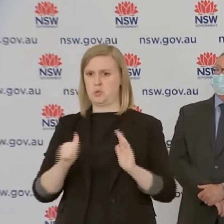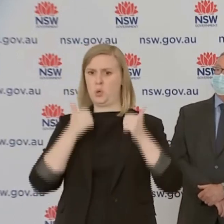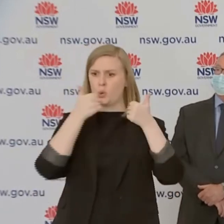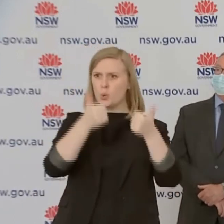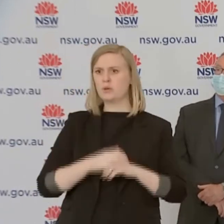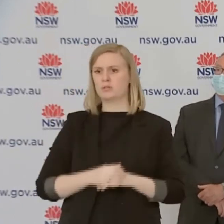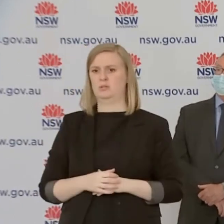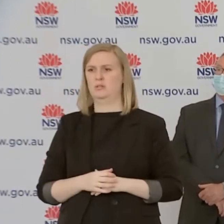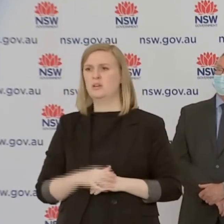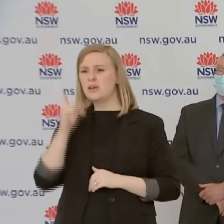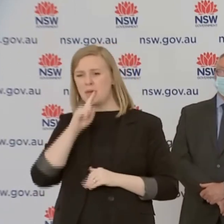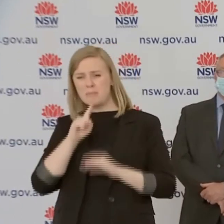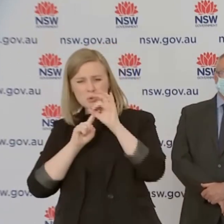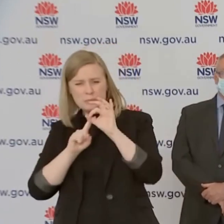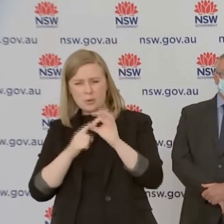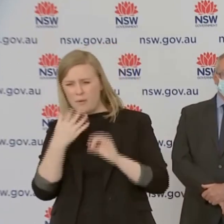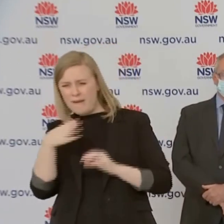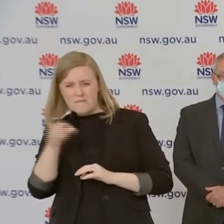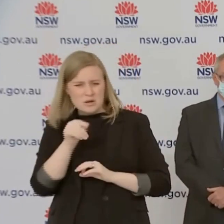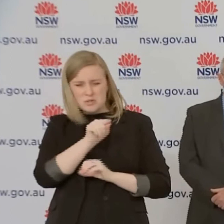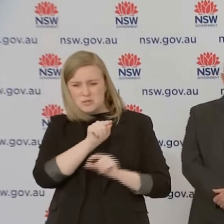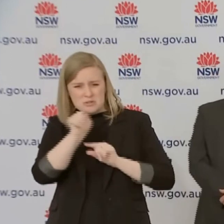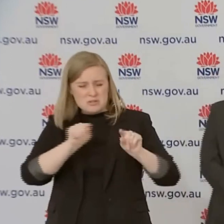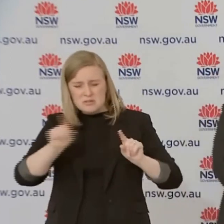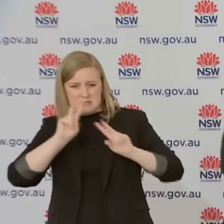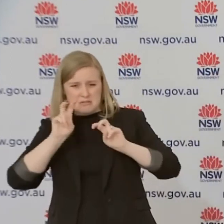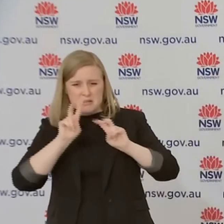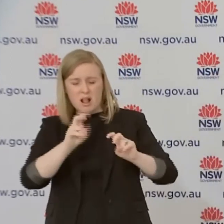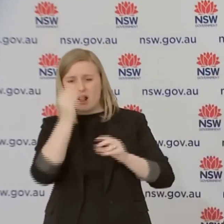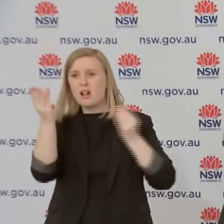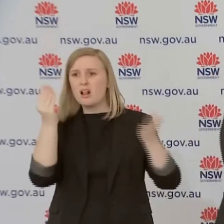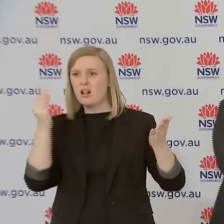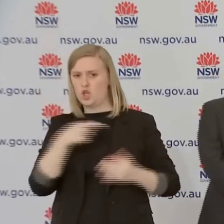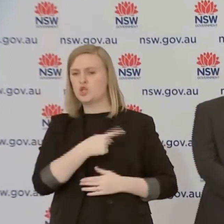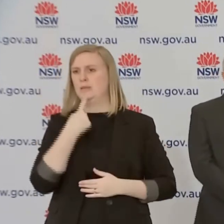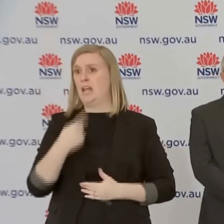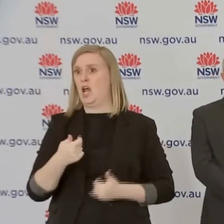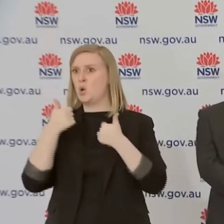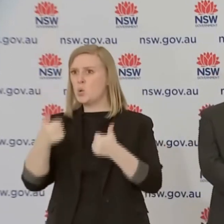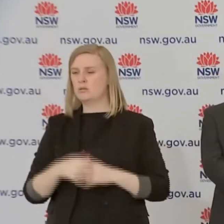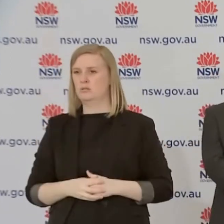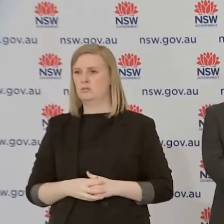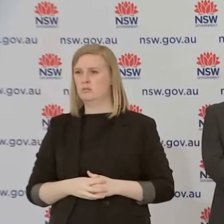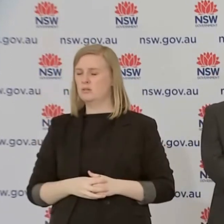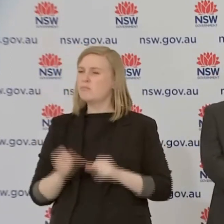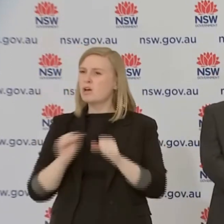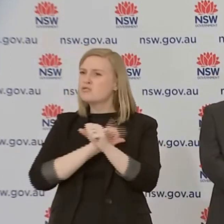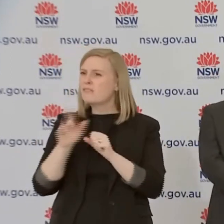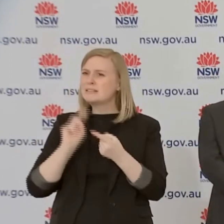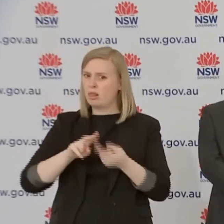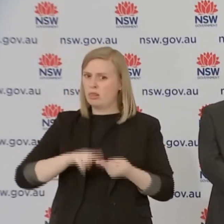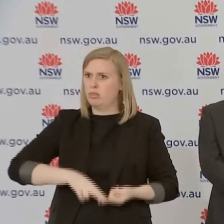you think the numbers aren't moving? Well, look, it's obviously best answered by the health experts, but clearly what we've